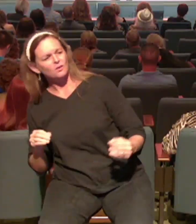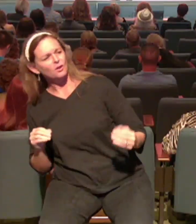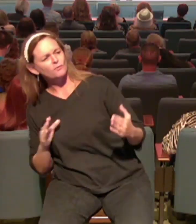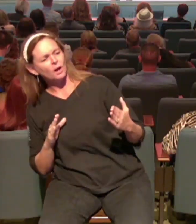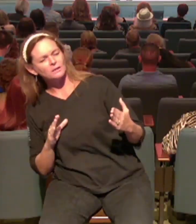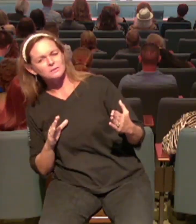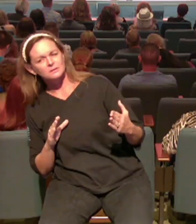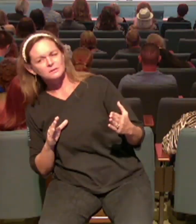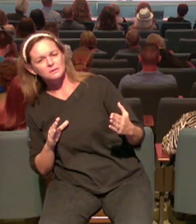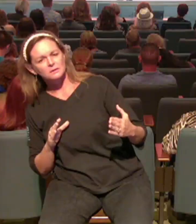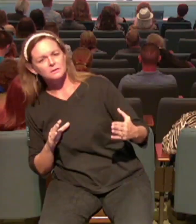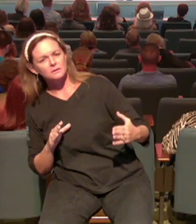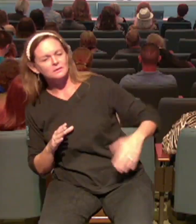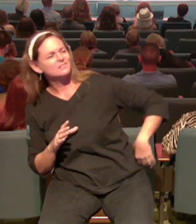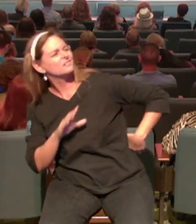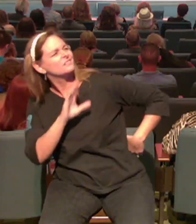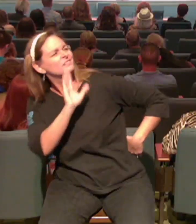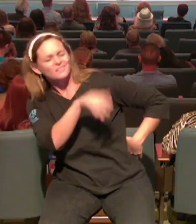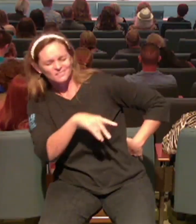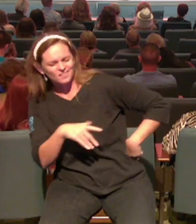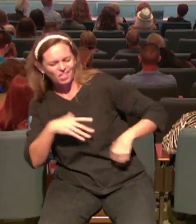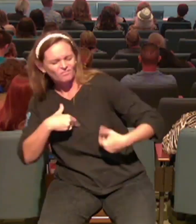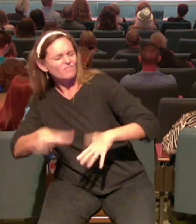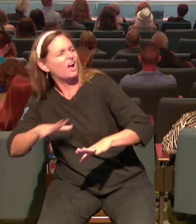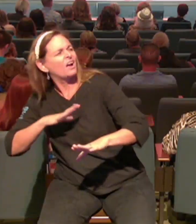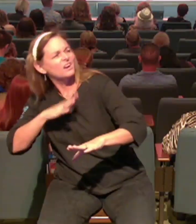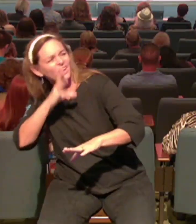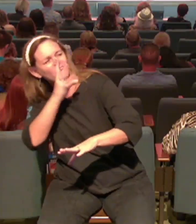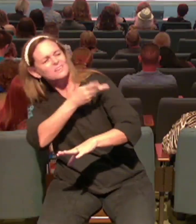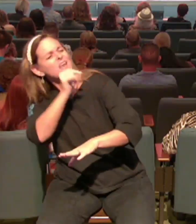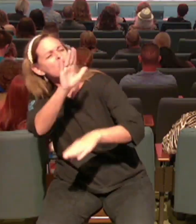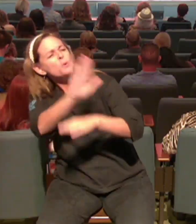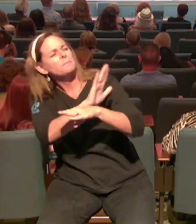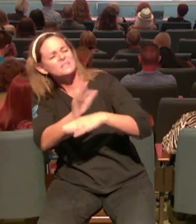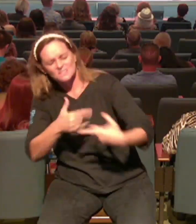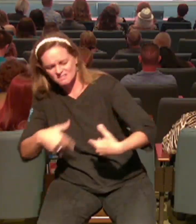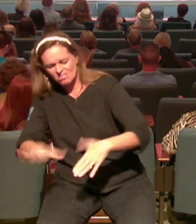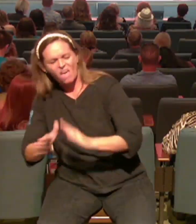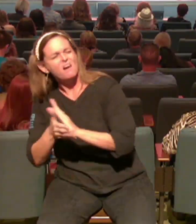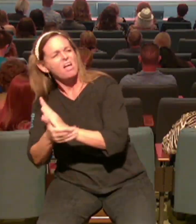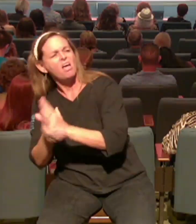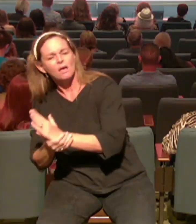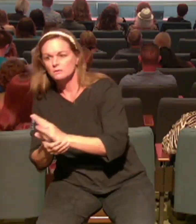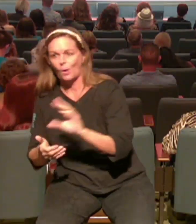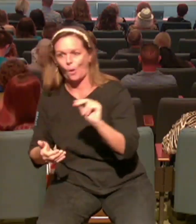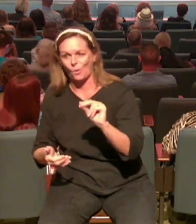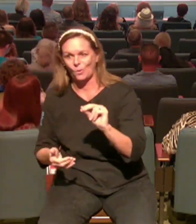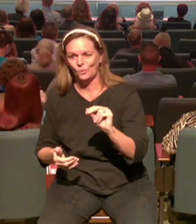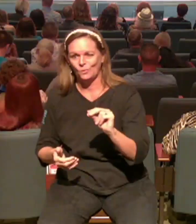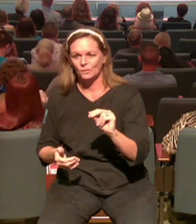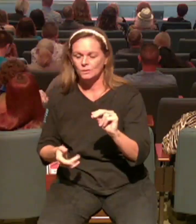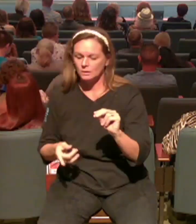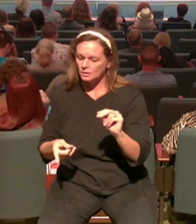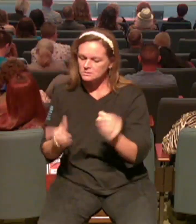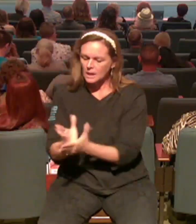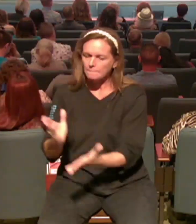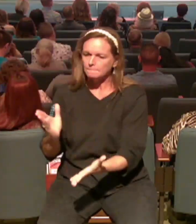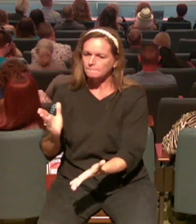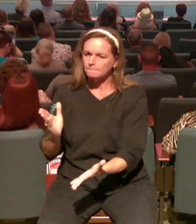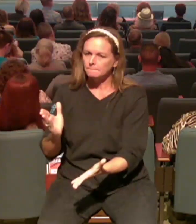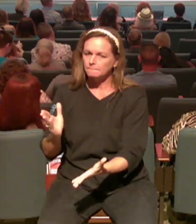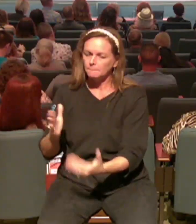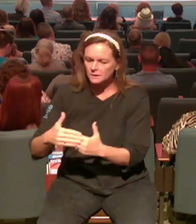wasn't just saying it's no big deal. He was confronting with compassion. You know, this passage is a lot of time it's